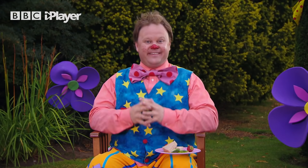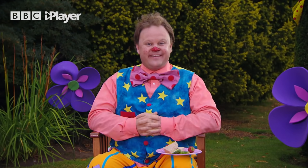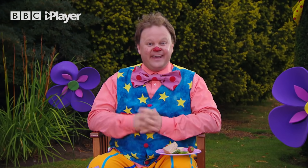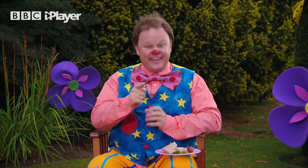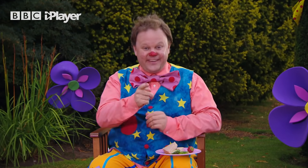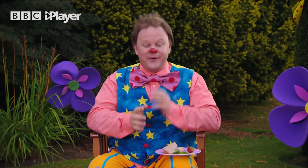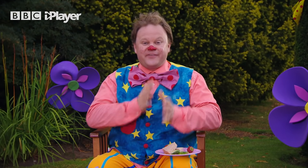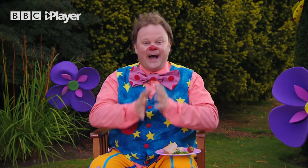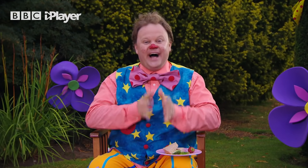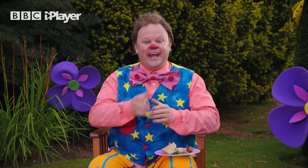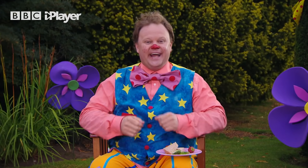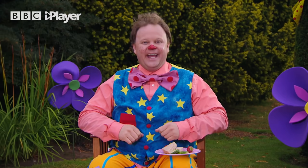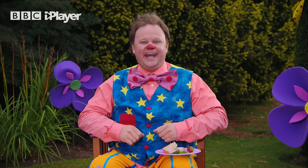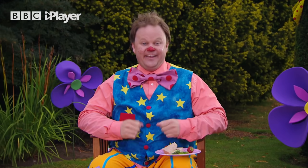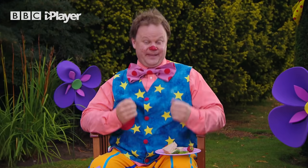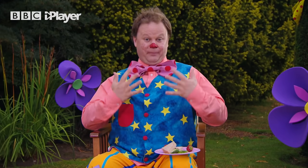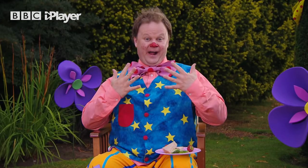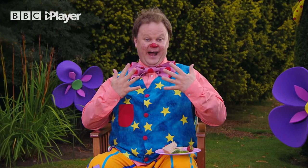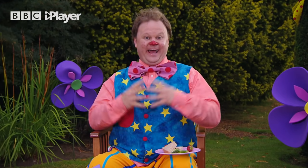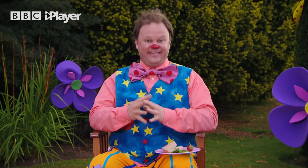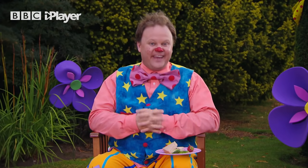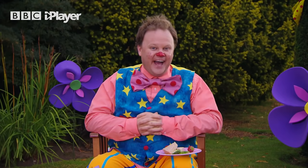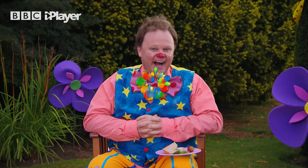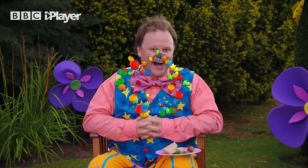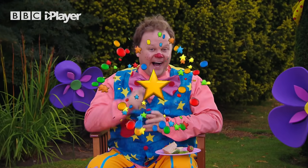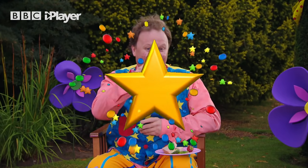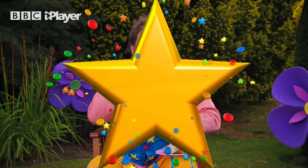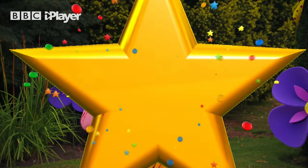Surprise! You sign. Surprise.